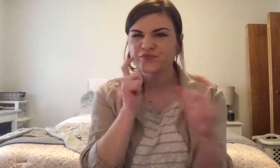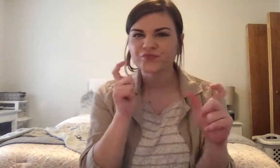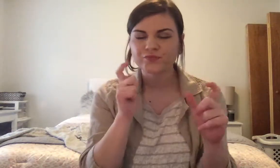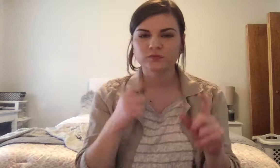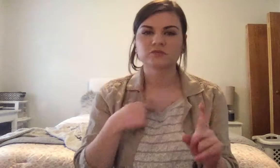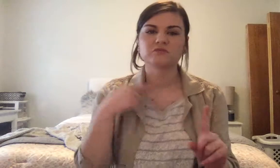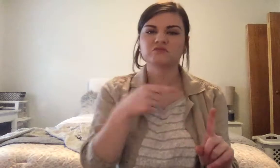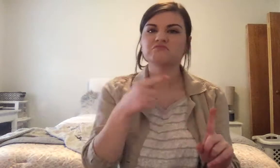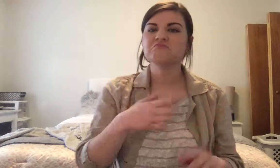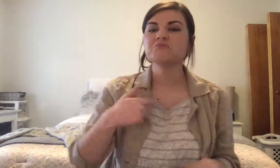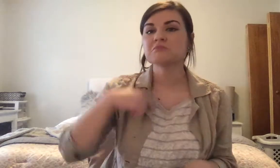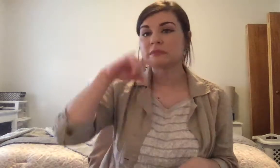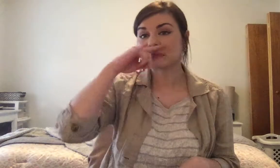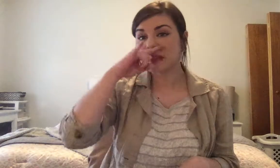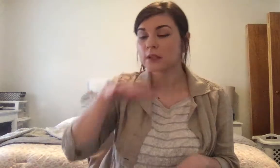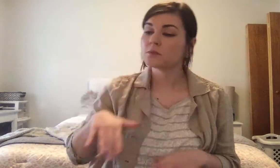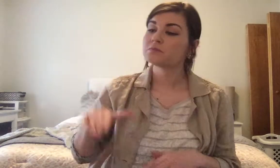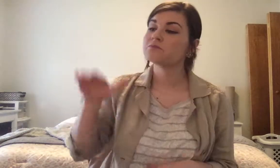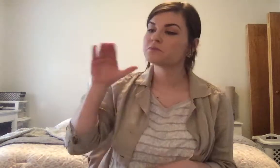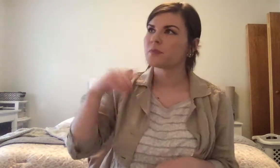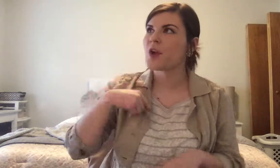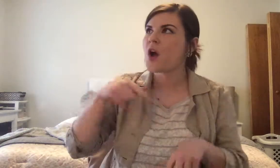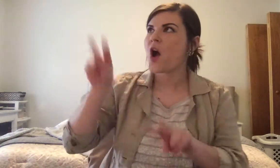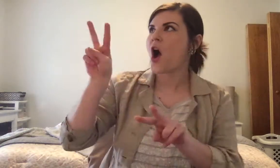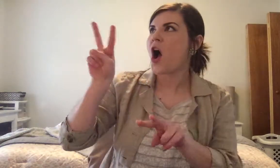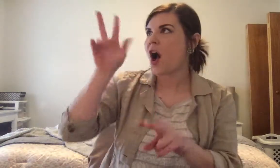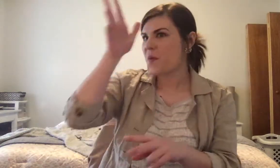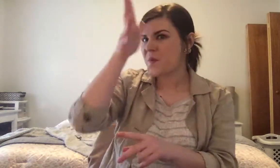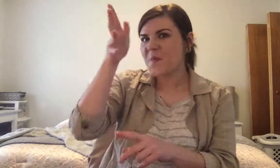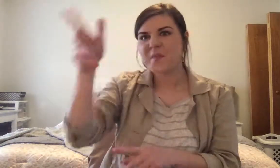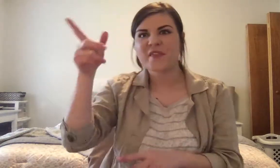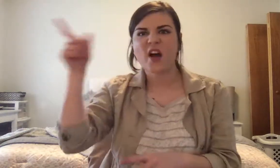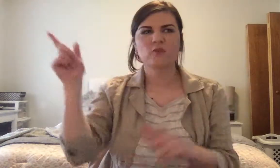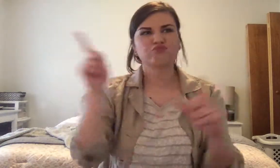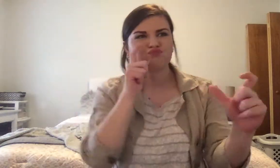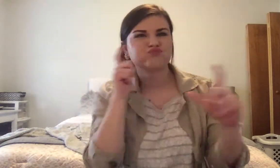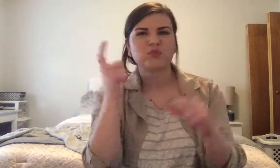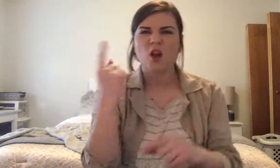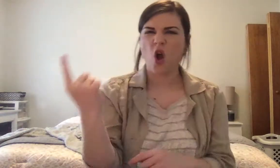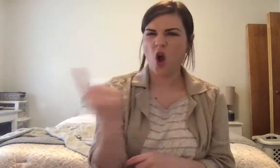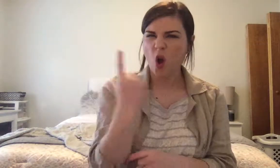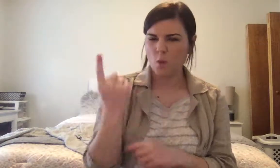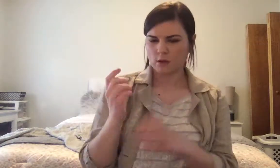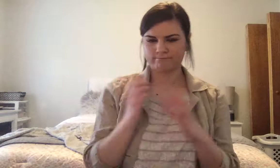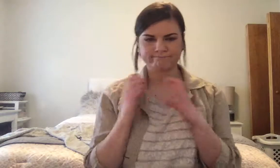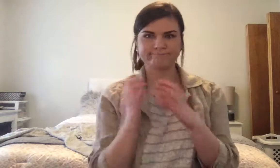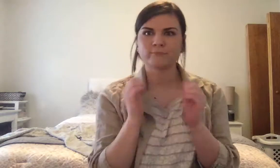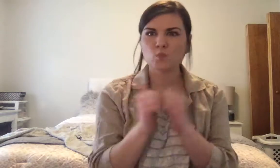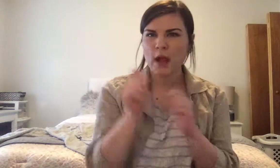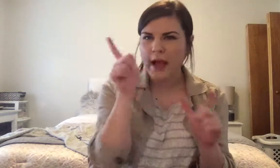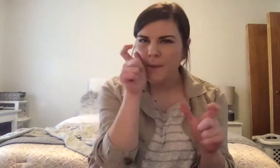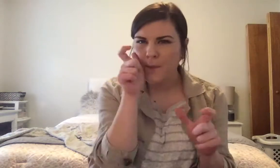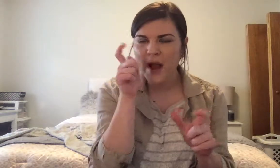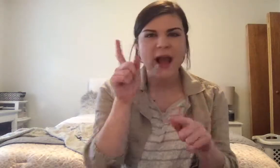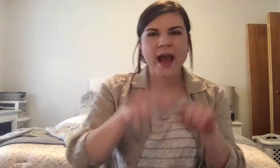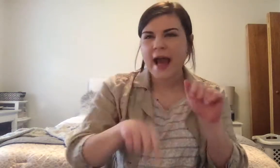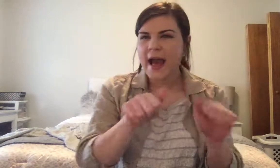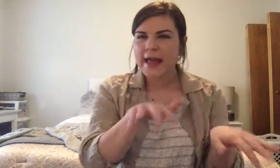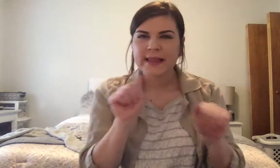As a child growing up, I always saw my grandfather carrying around cameras, and he never left the house without a camera. So